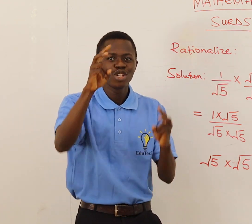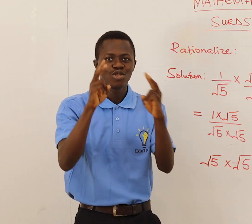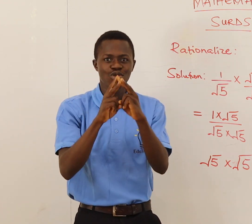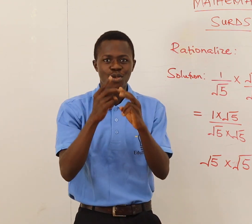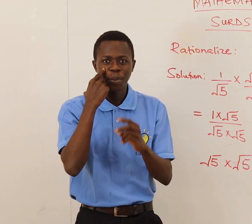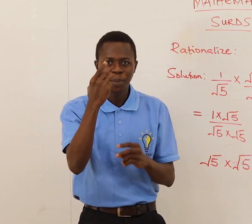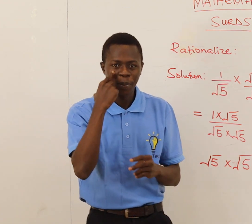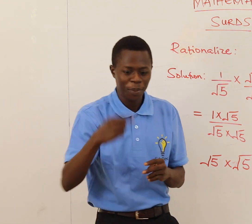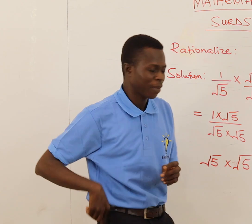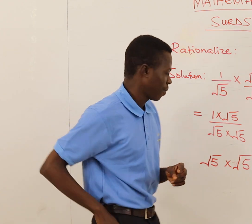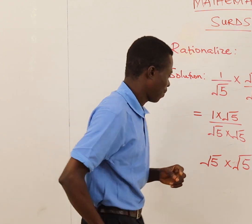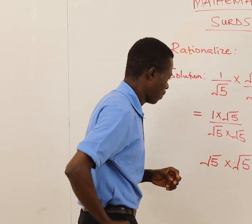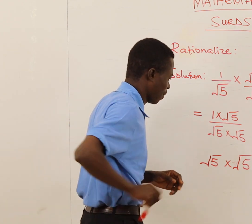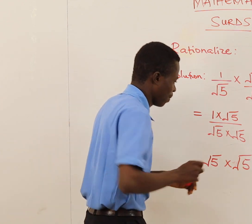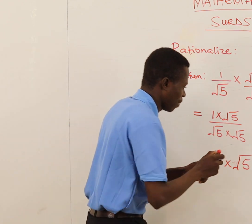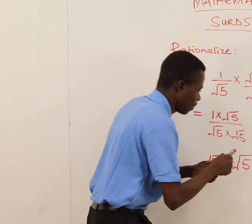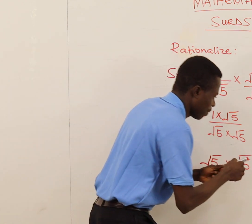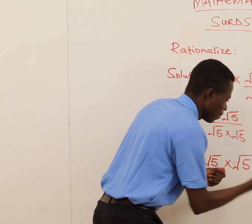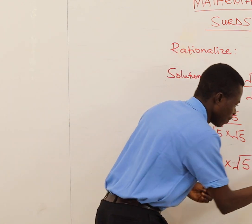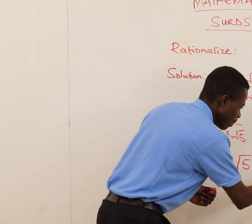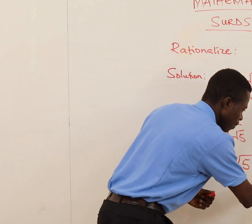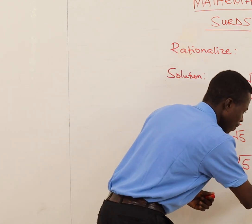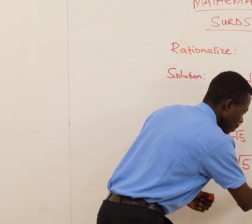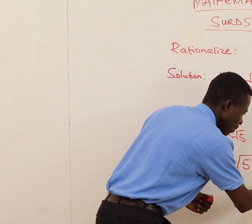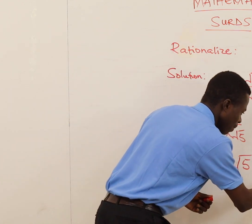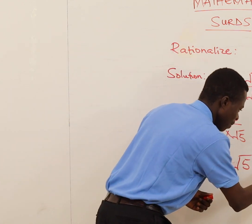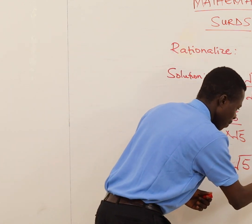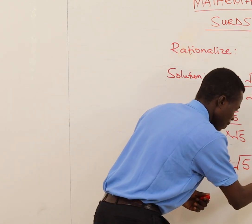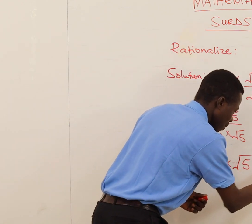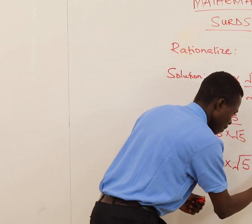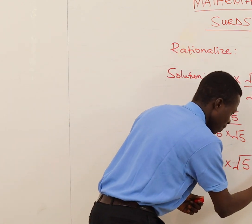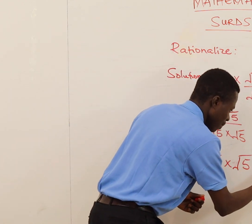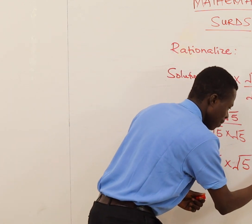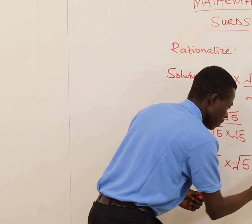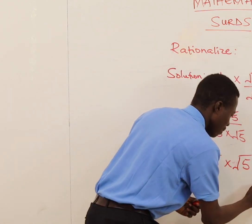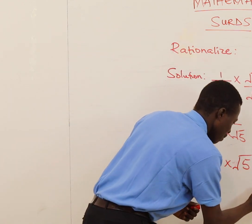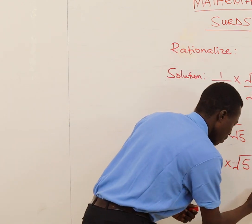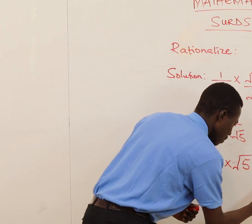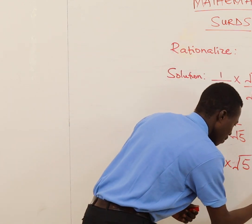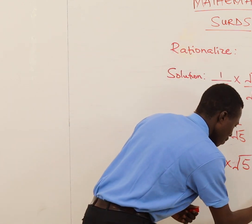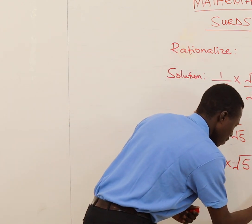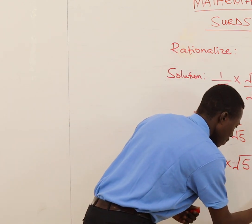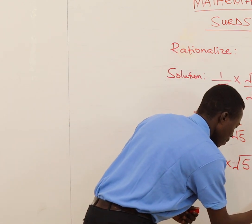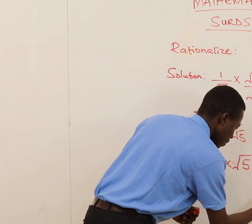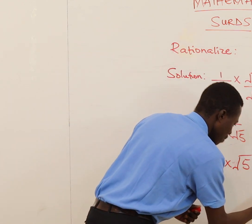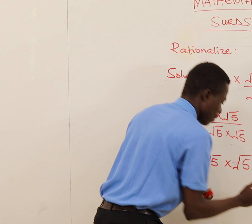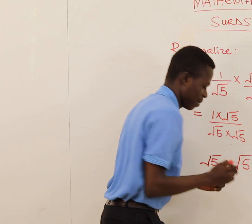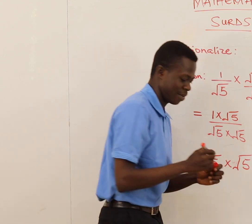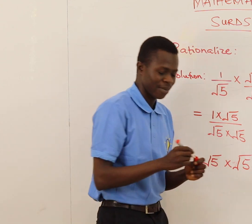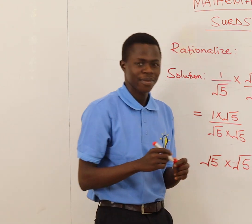root sign be there again? No. The square root sign will go off because we have been able to cancel